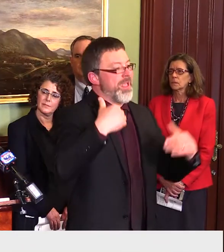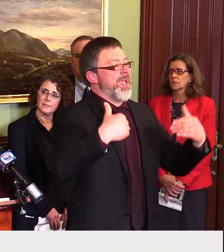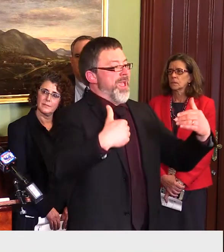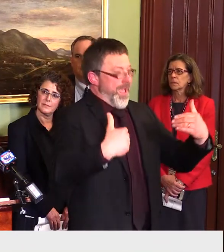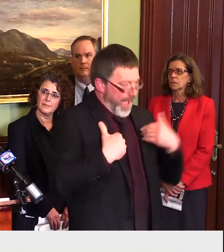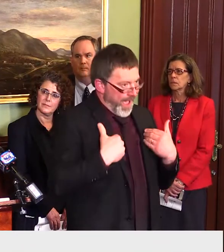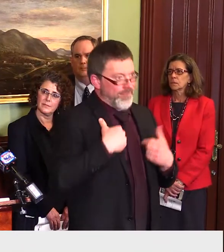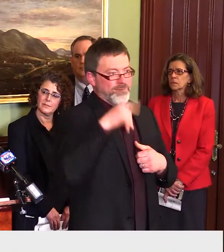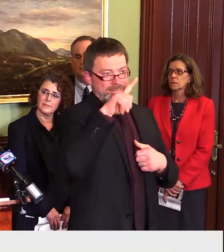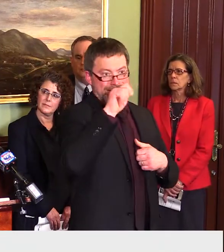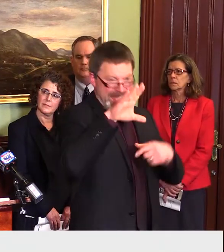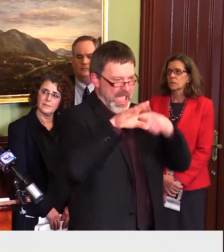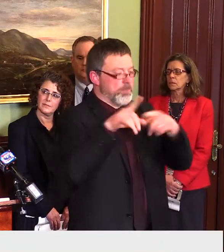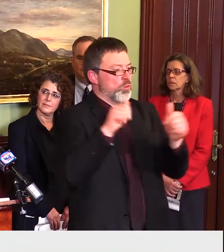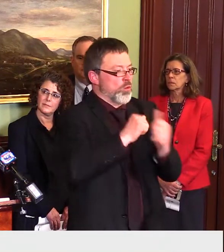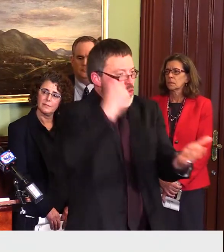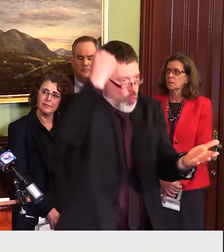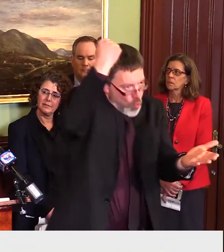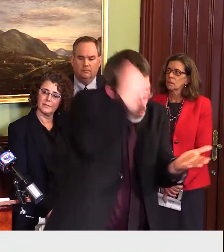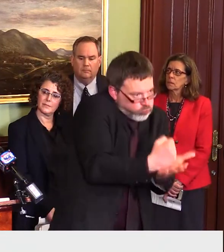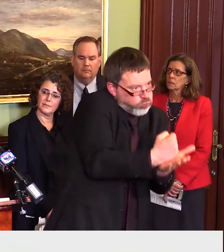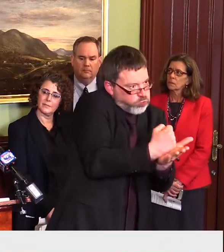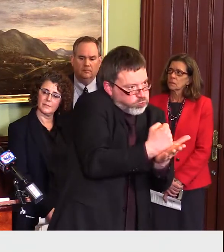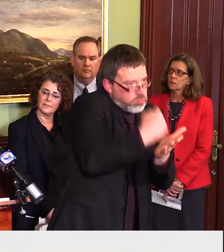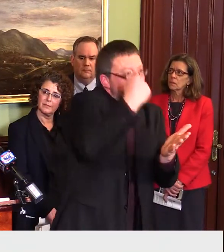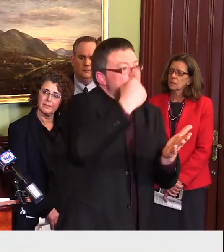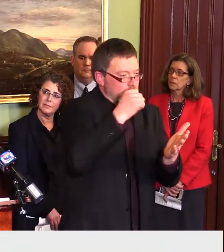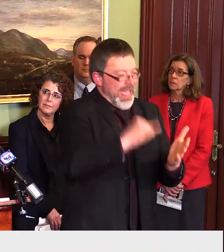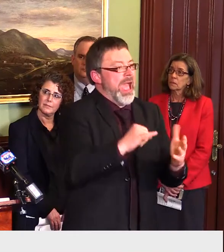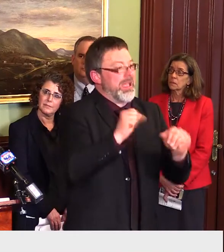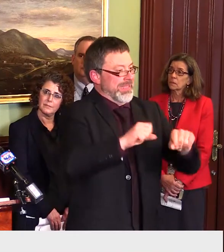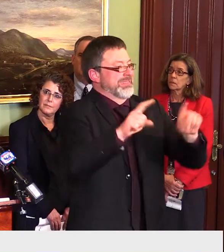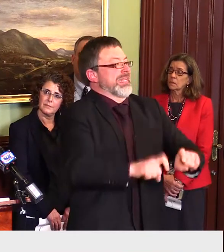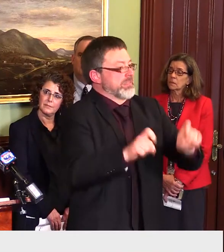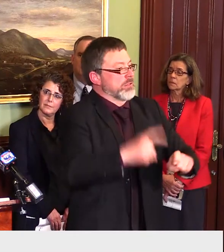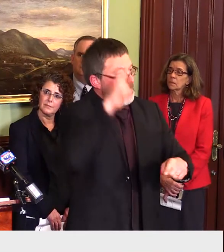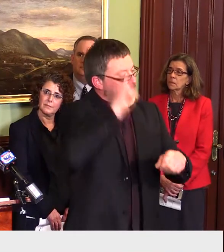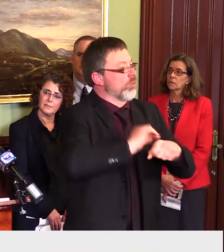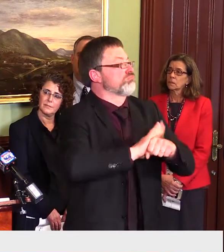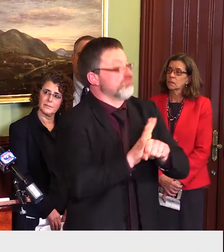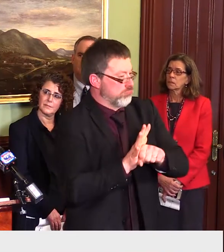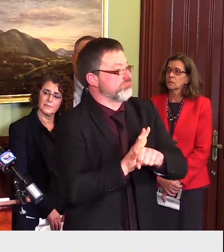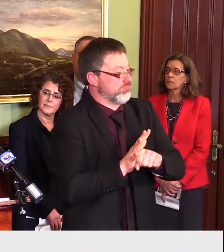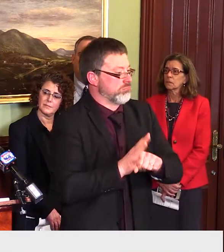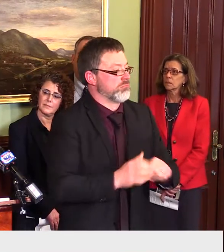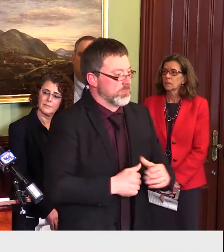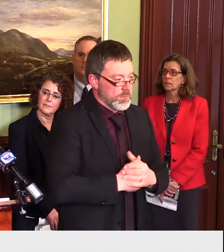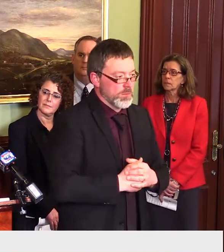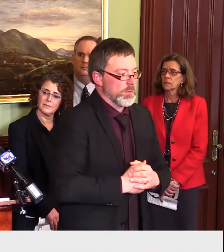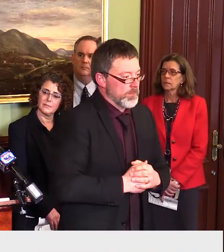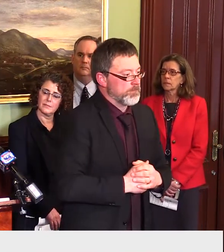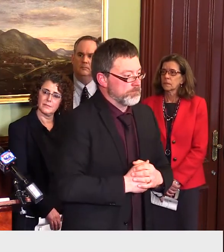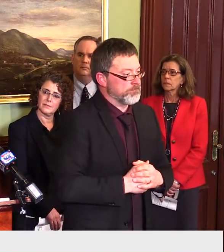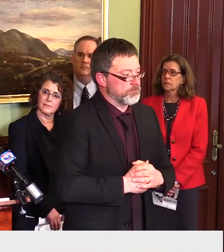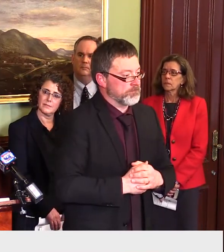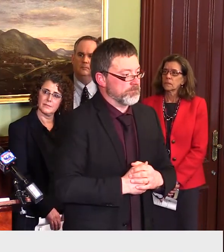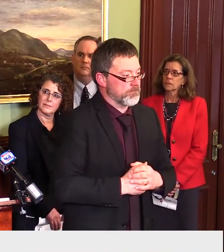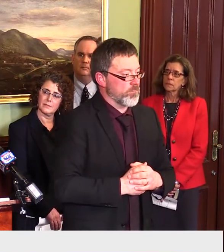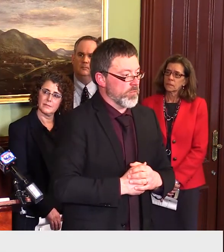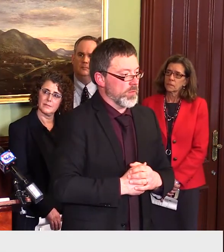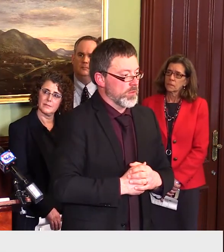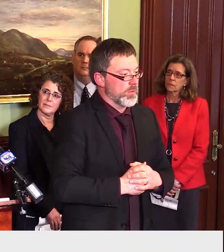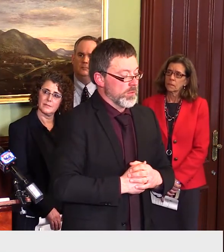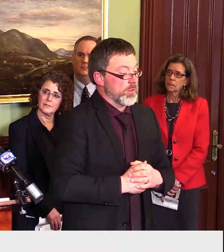this curve we are at a point in time and when certain strategies may need to be expanded.